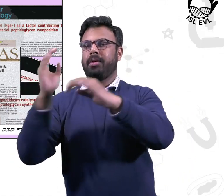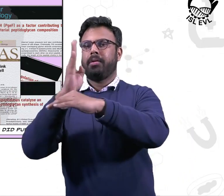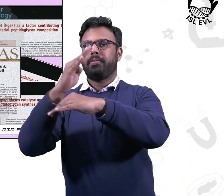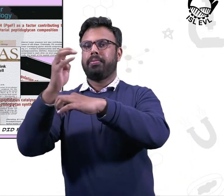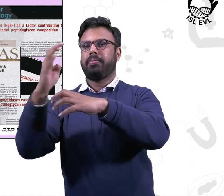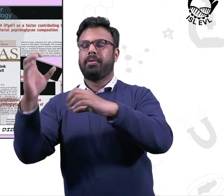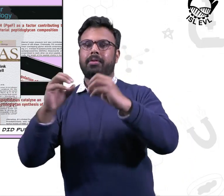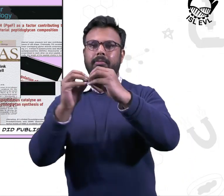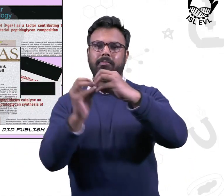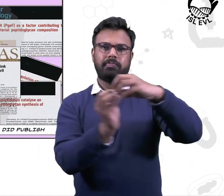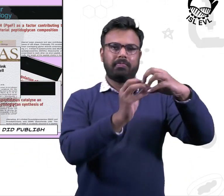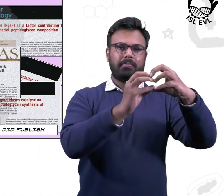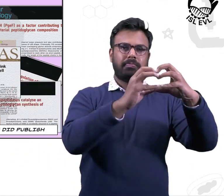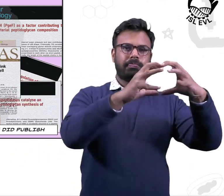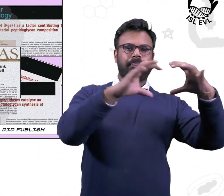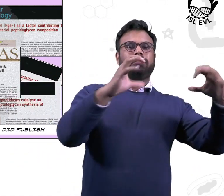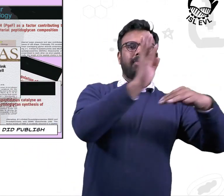crucial role.